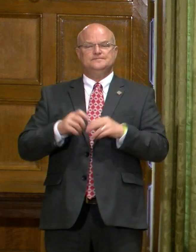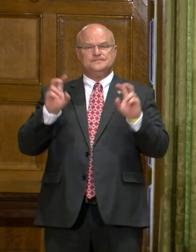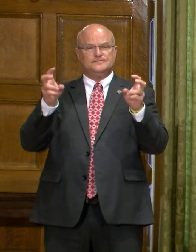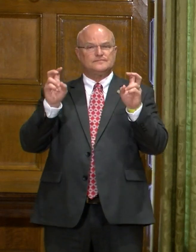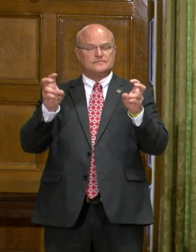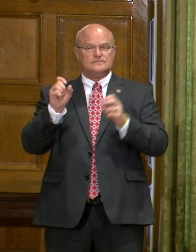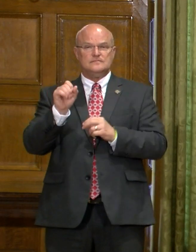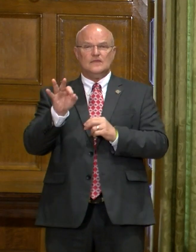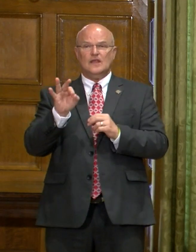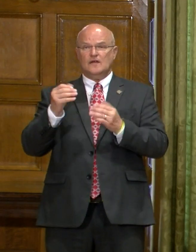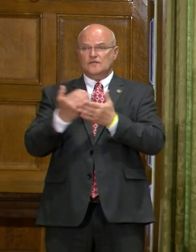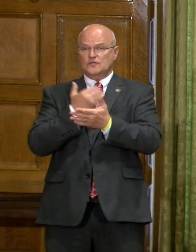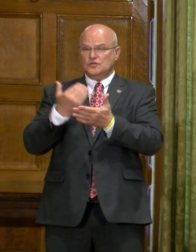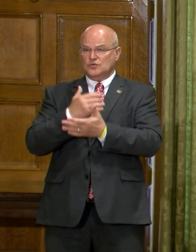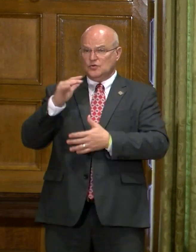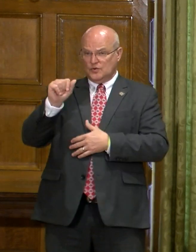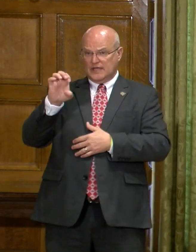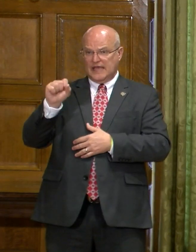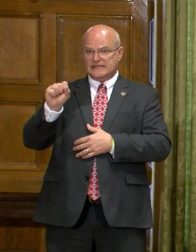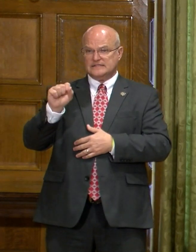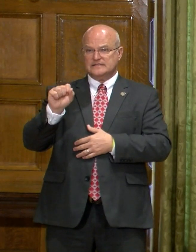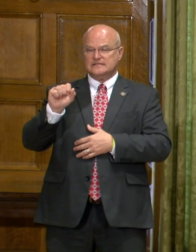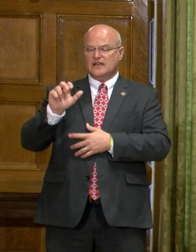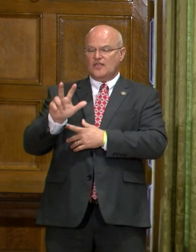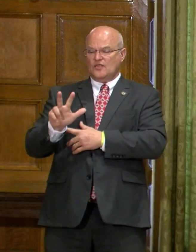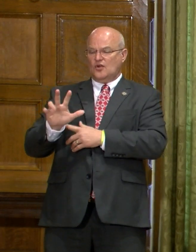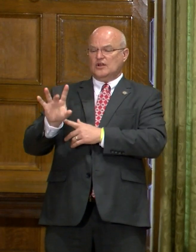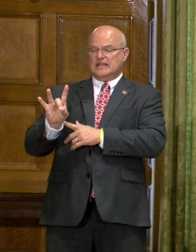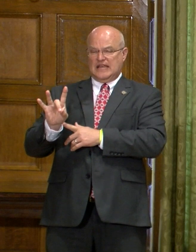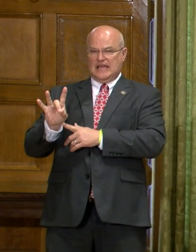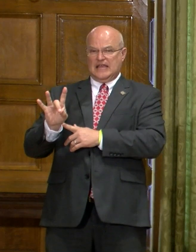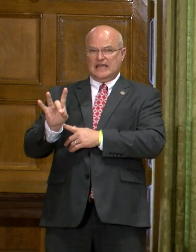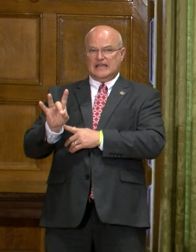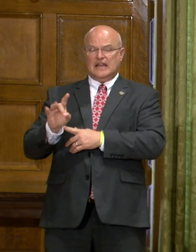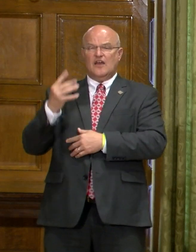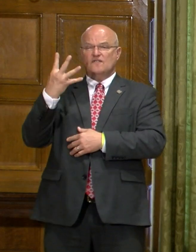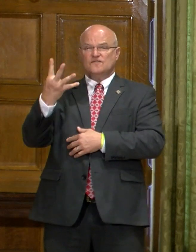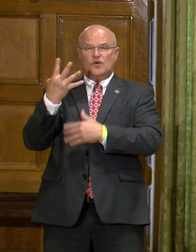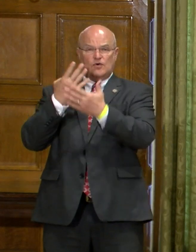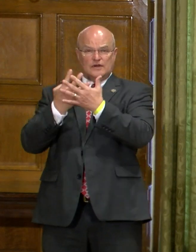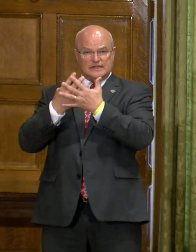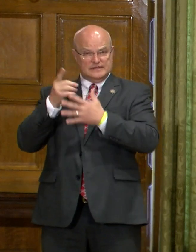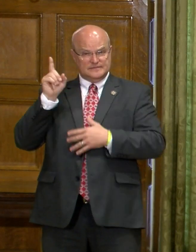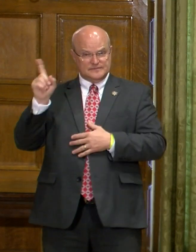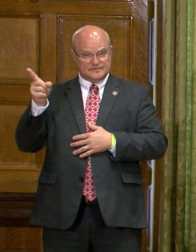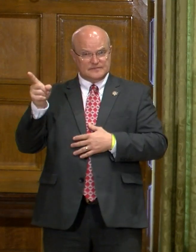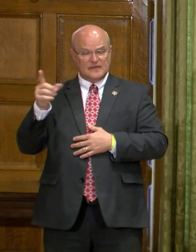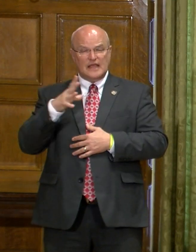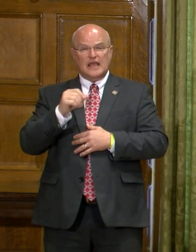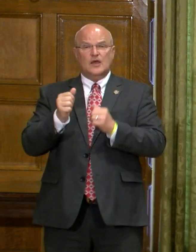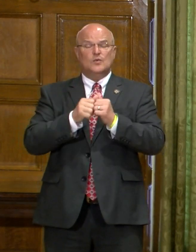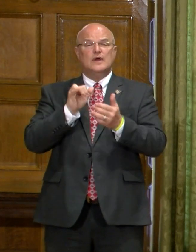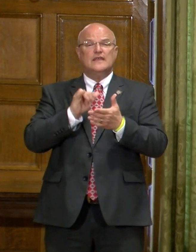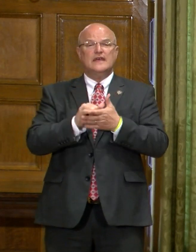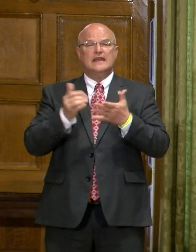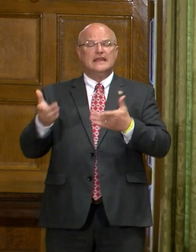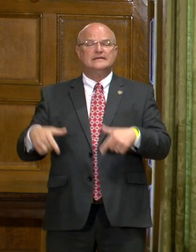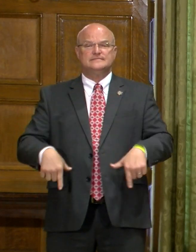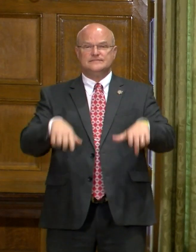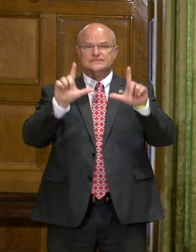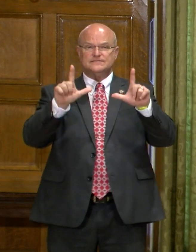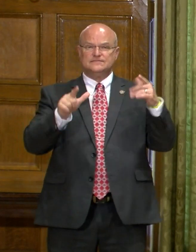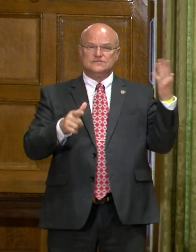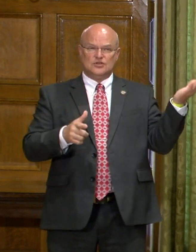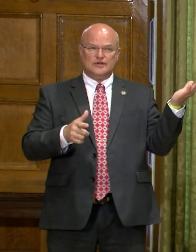In terms of the new cases of 38, we did have 4 in the Correctional Institute. And with that, let me go to